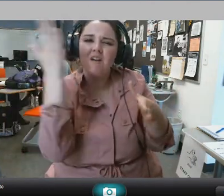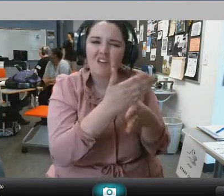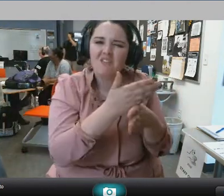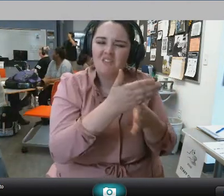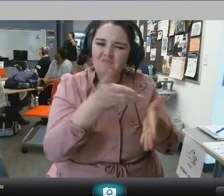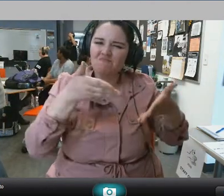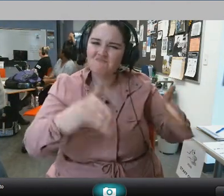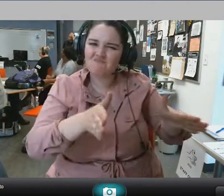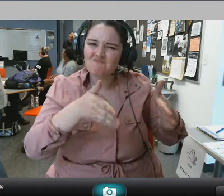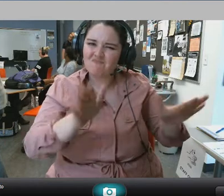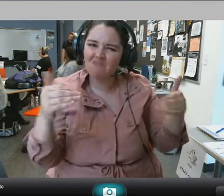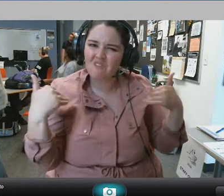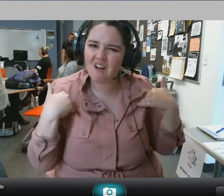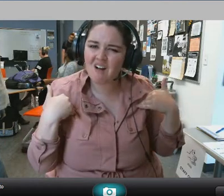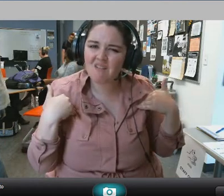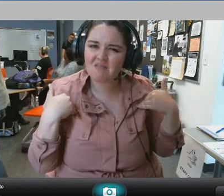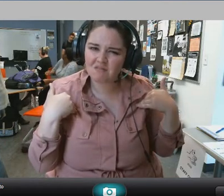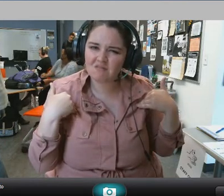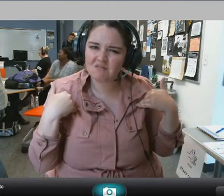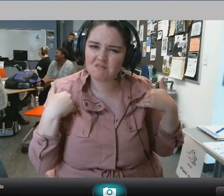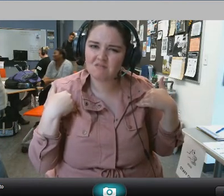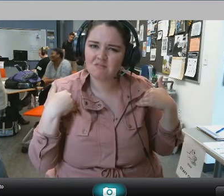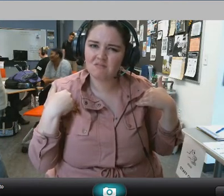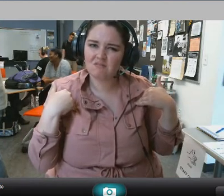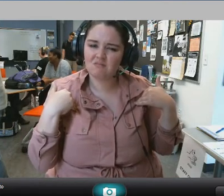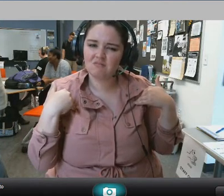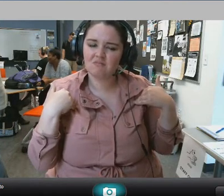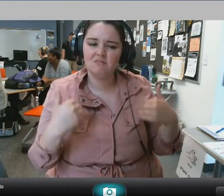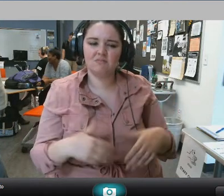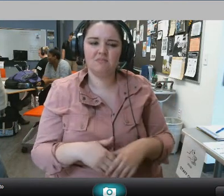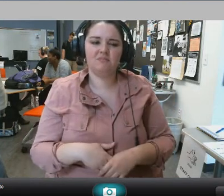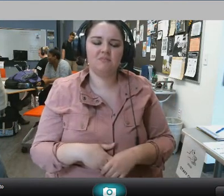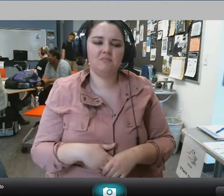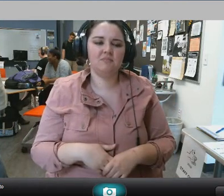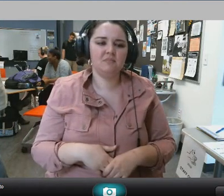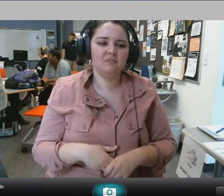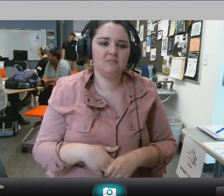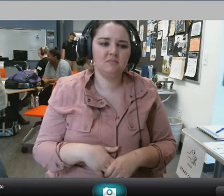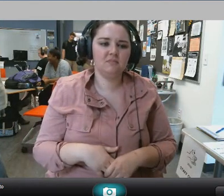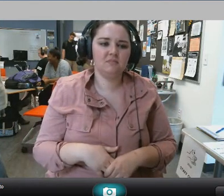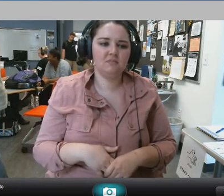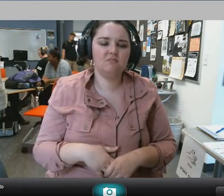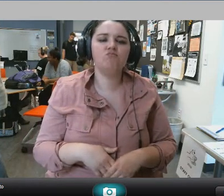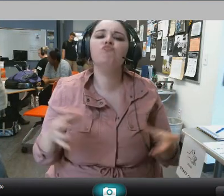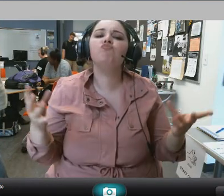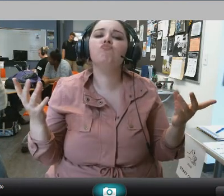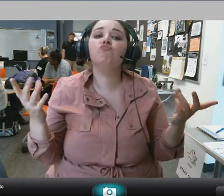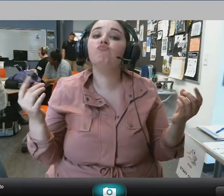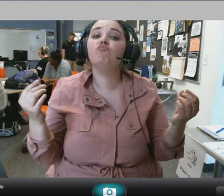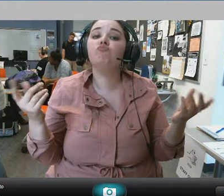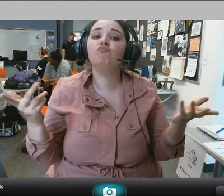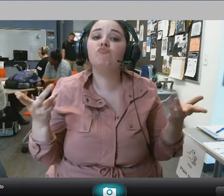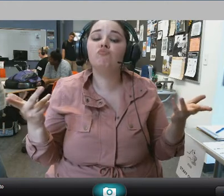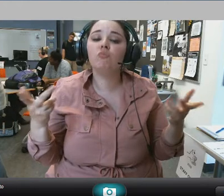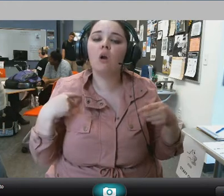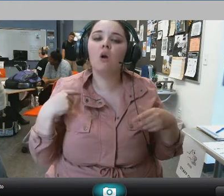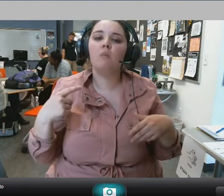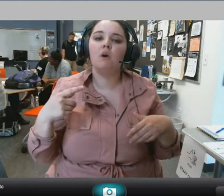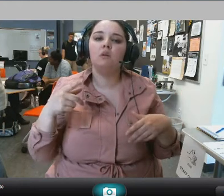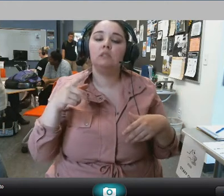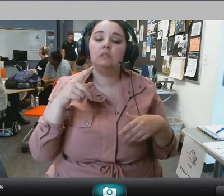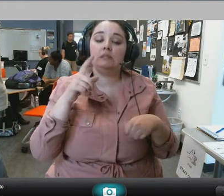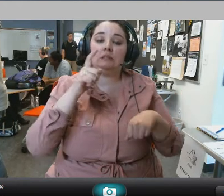actually have when they get involved in business? What we're going to do is we're going to explore a time period in American history